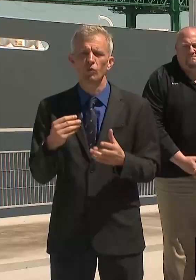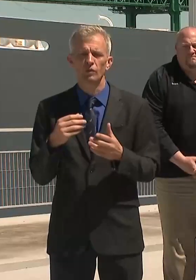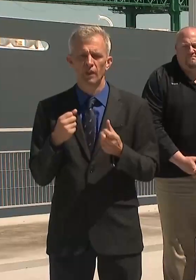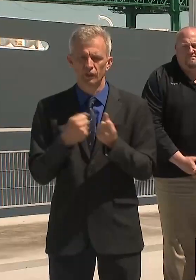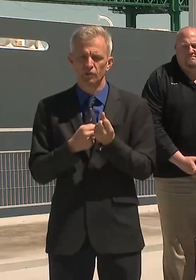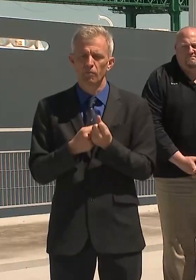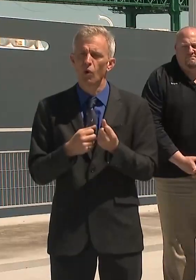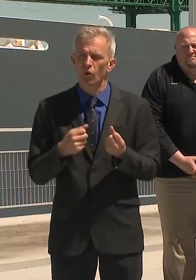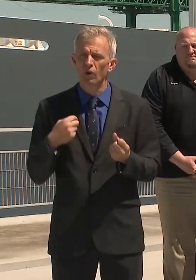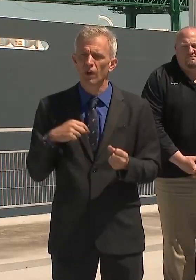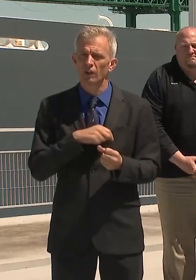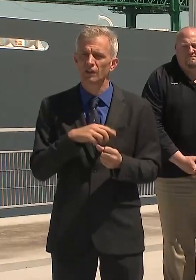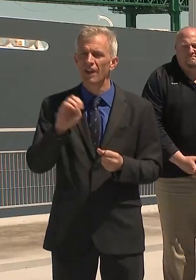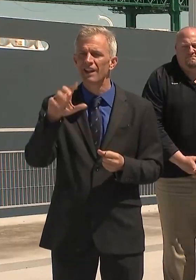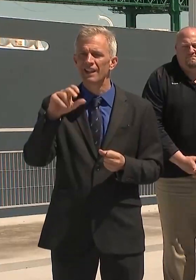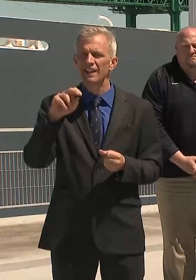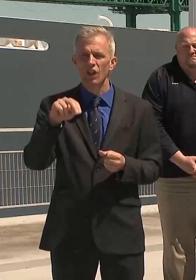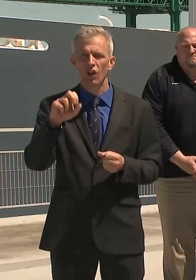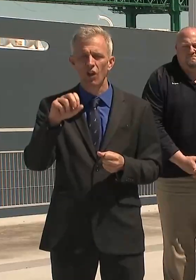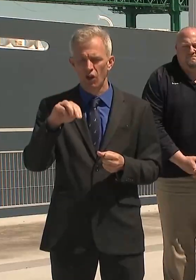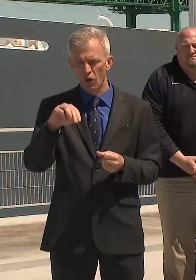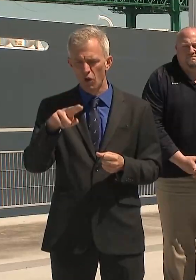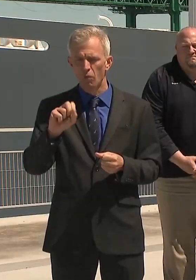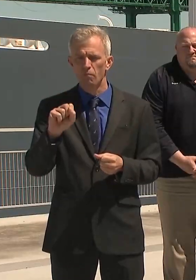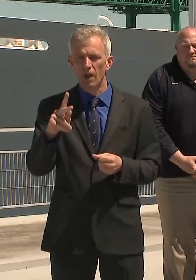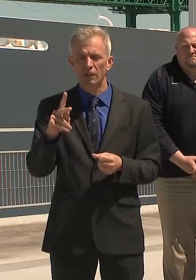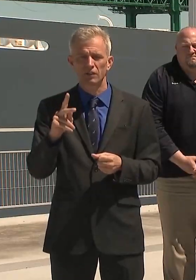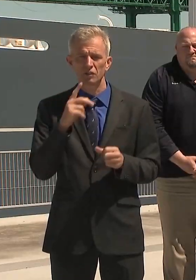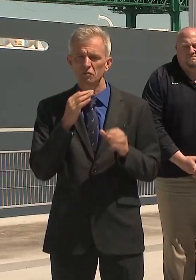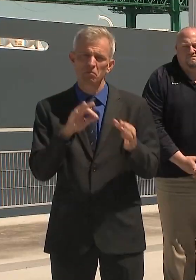Elon Musk is a perfect example of that, procuring